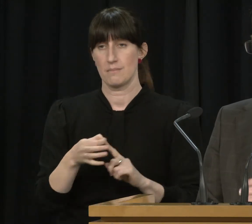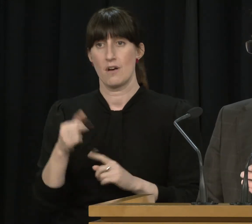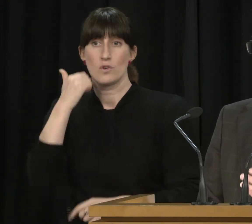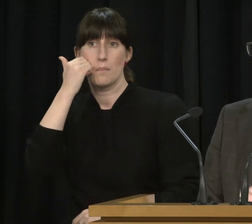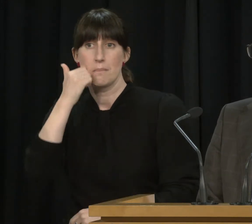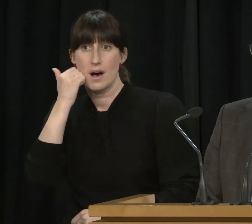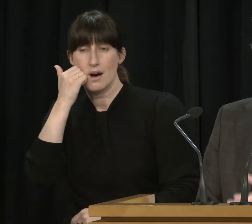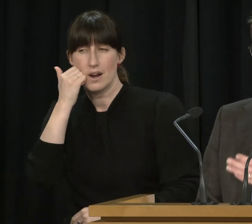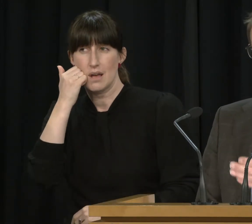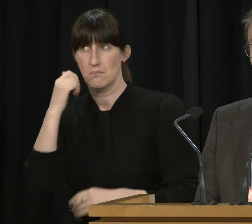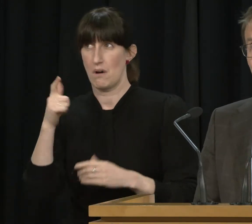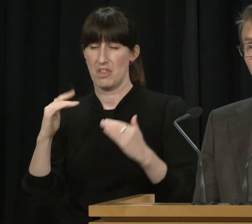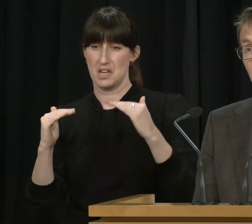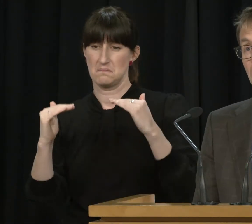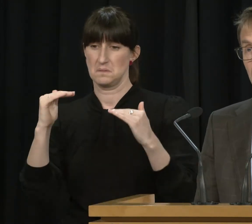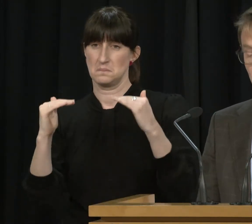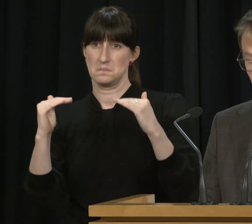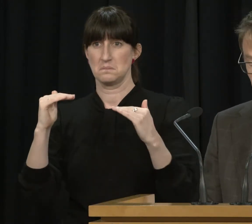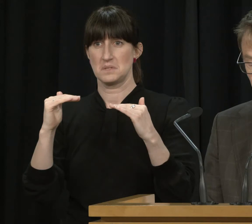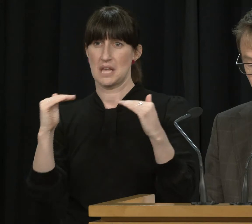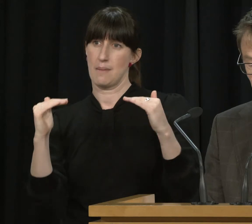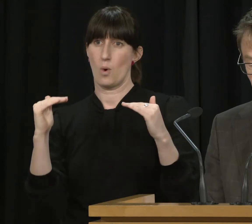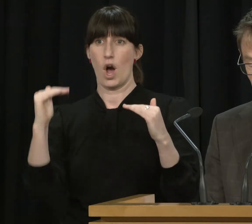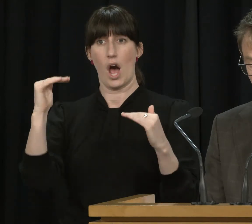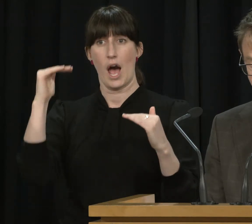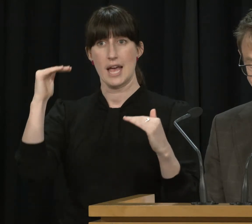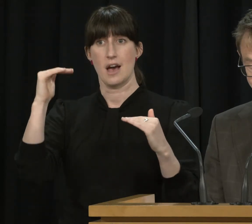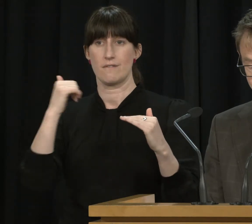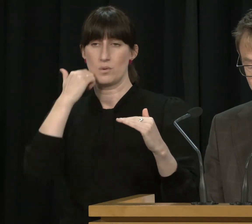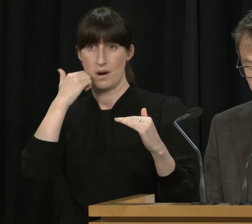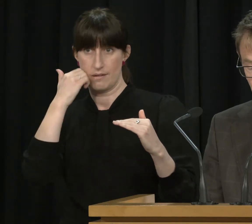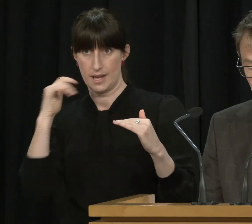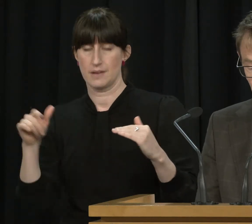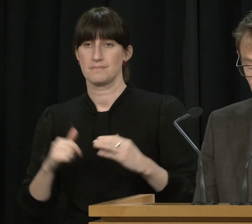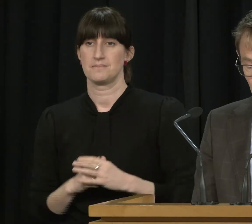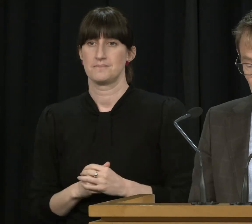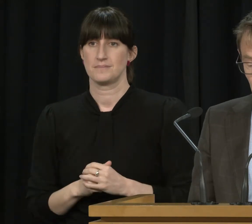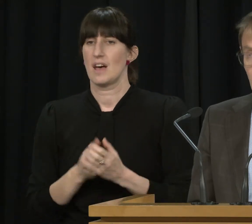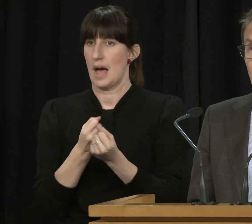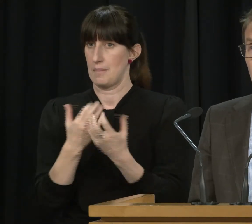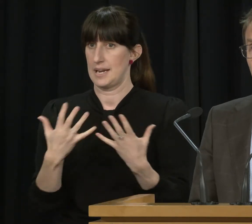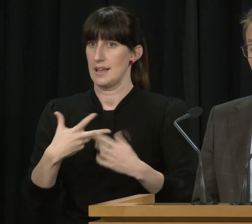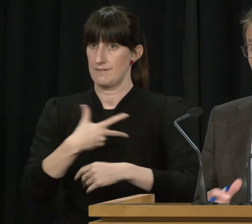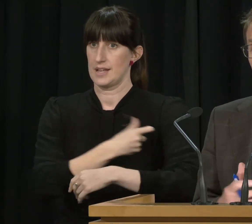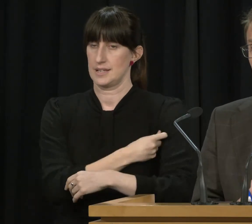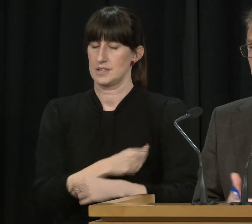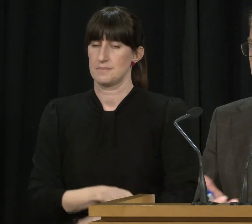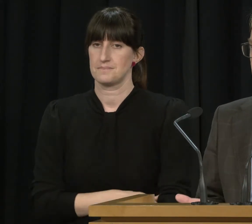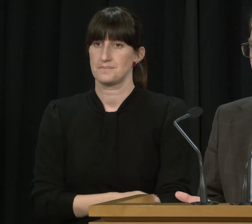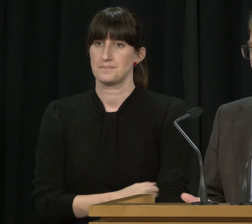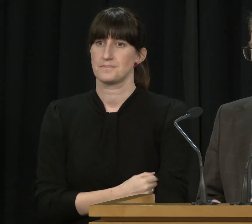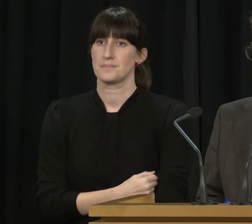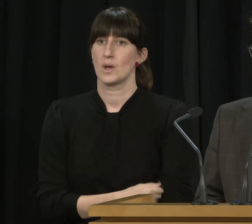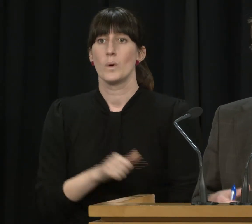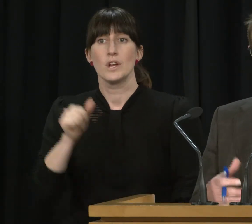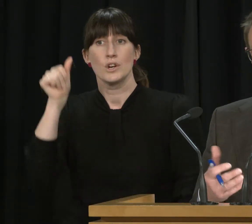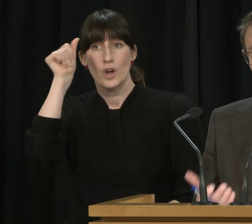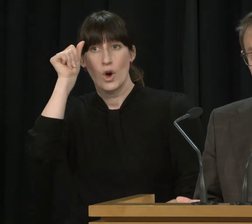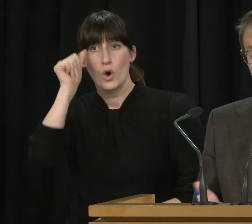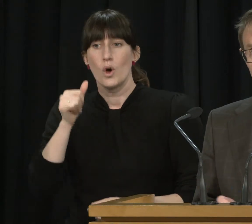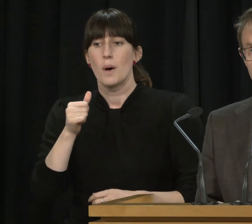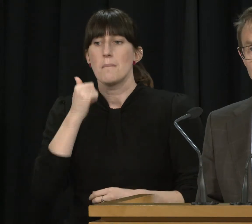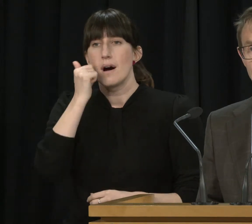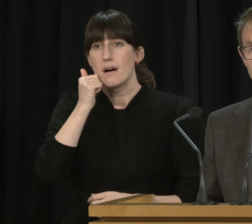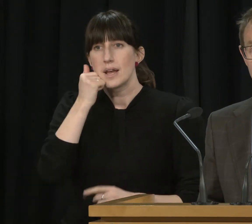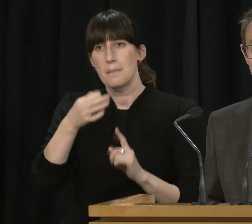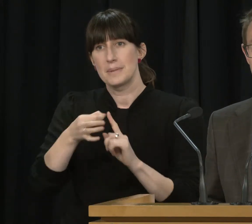they were either the same or slightly higher, that is the rates of vaccination. We know that our Māori and Pacific populations have a younger